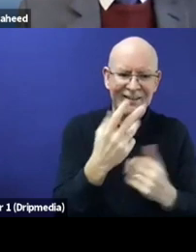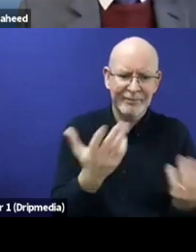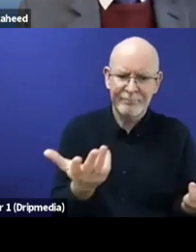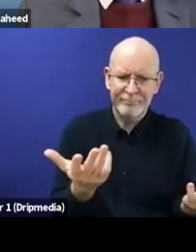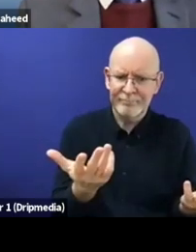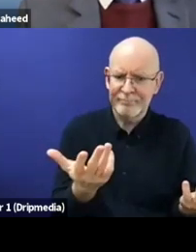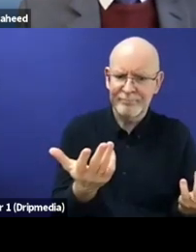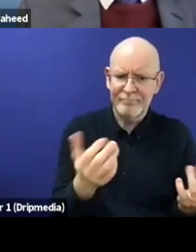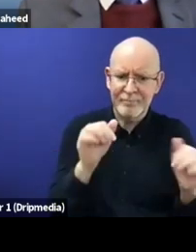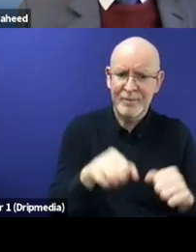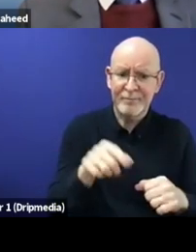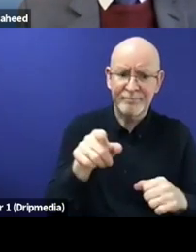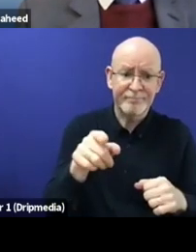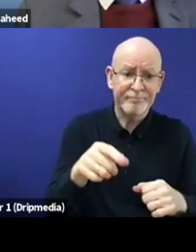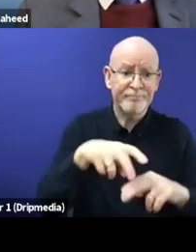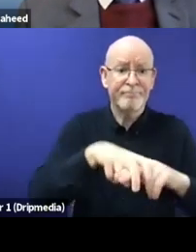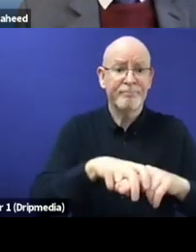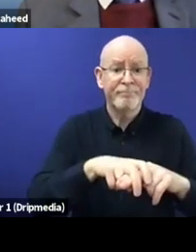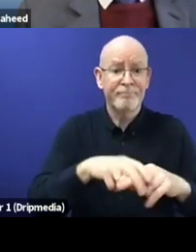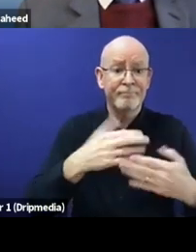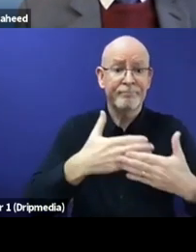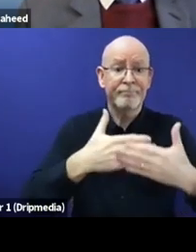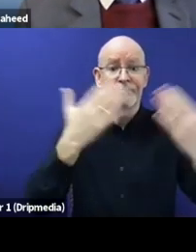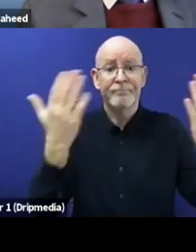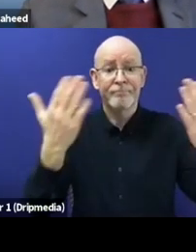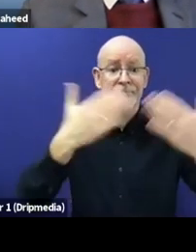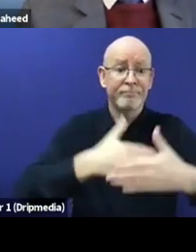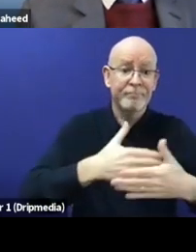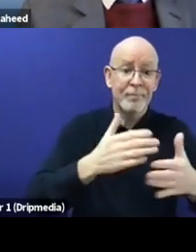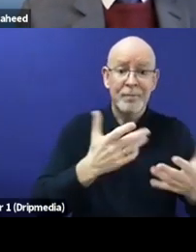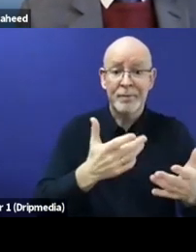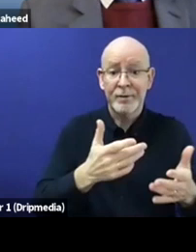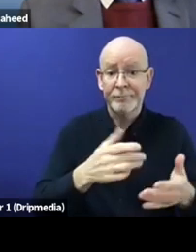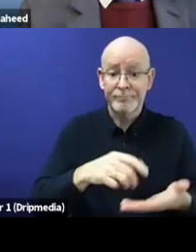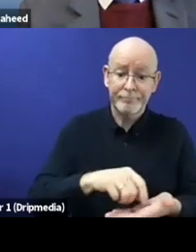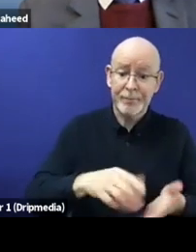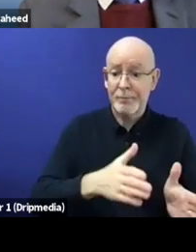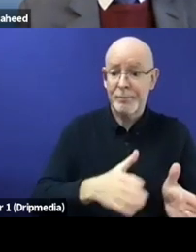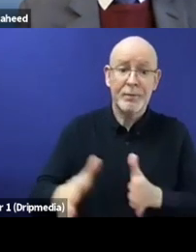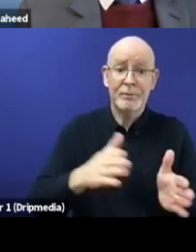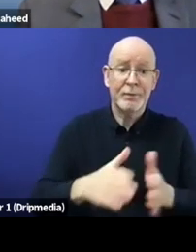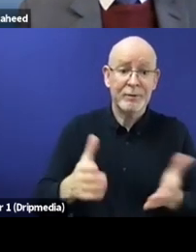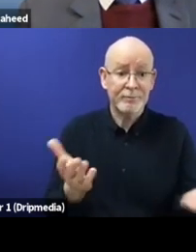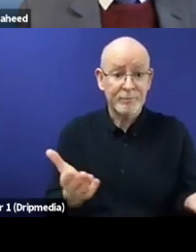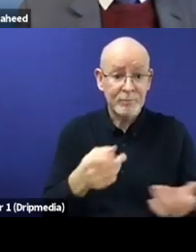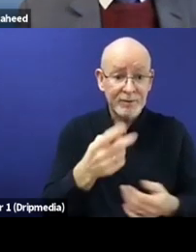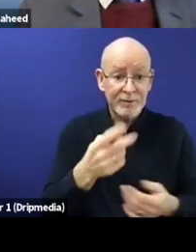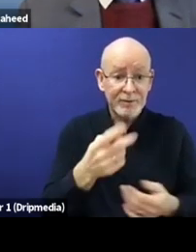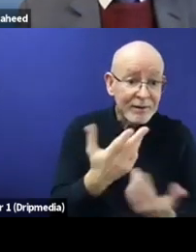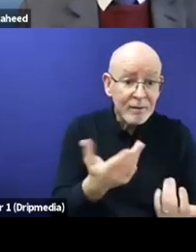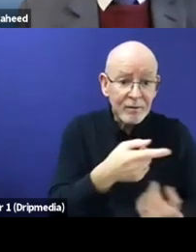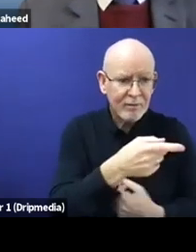community-based organization like CBO would